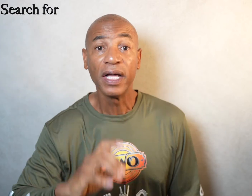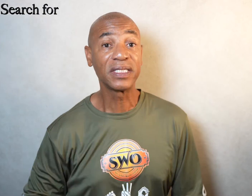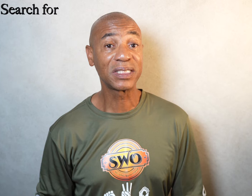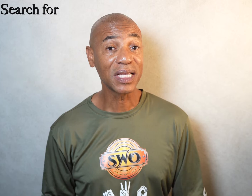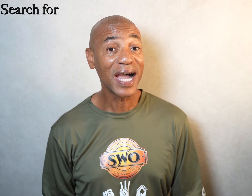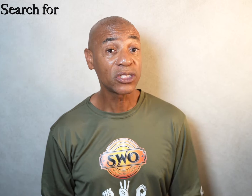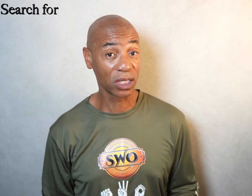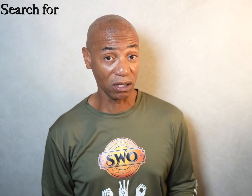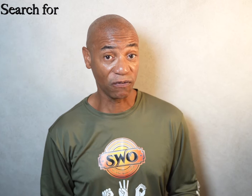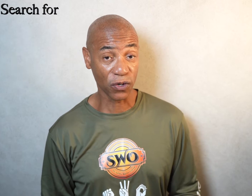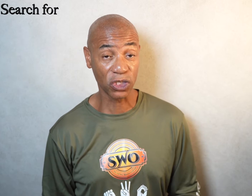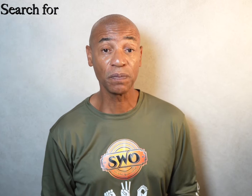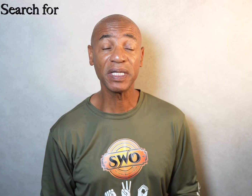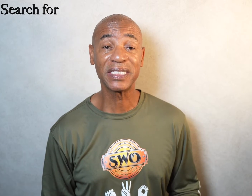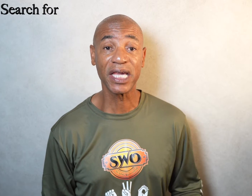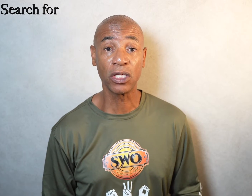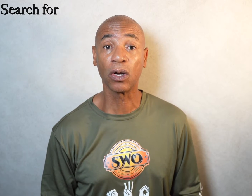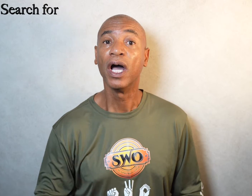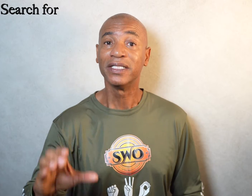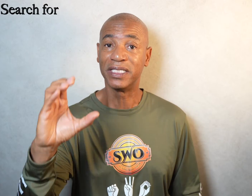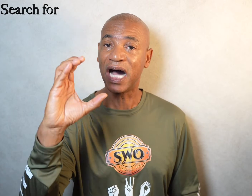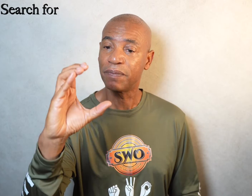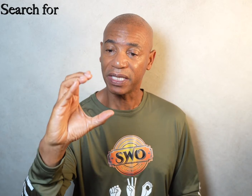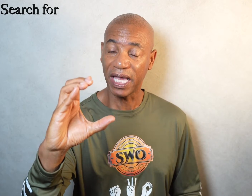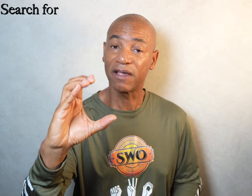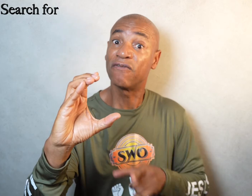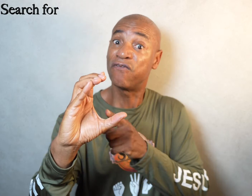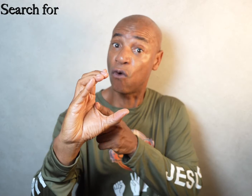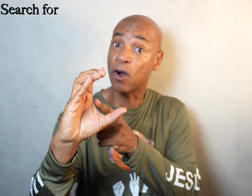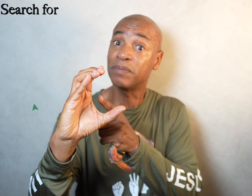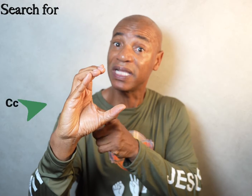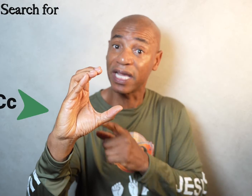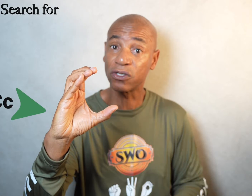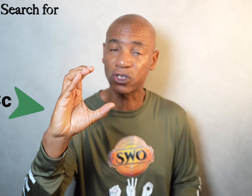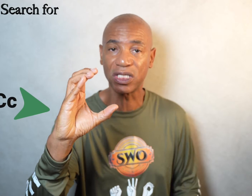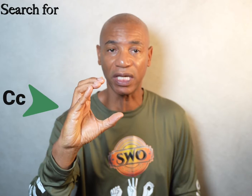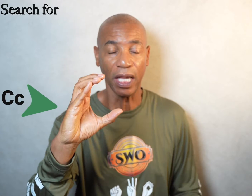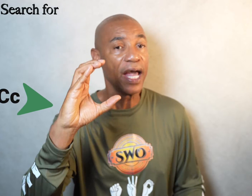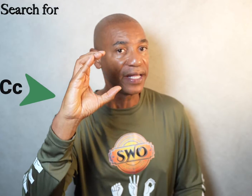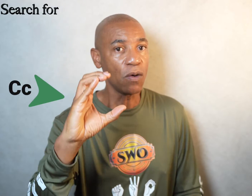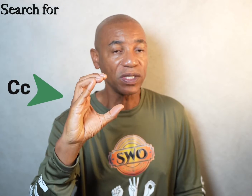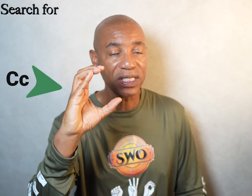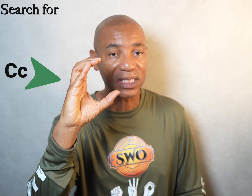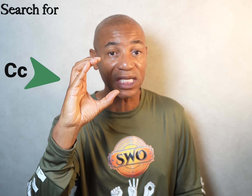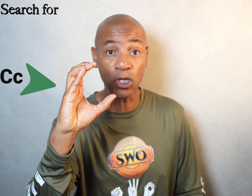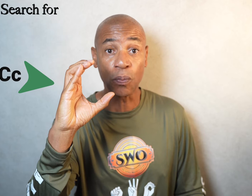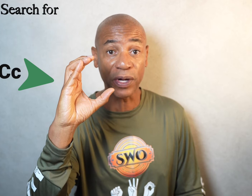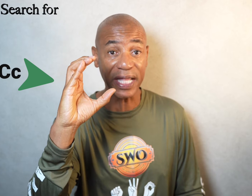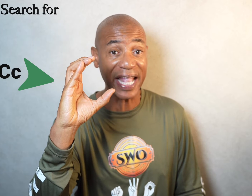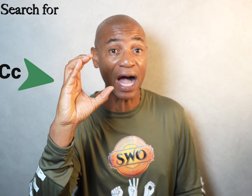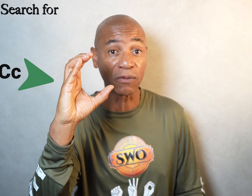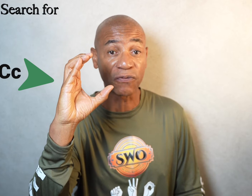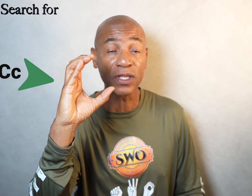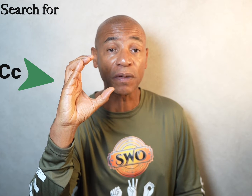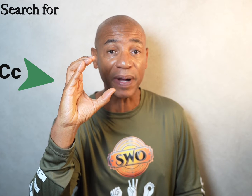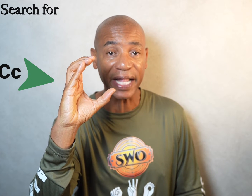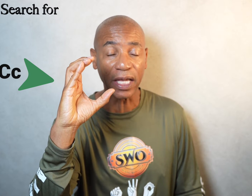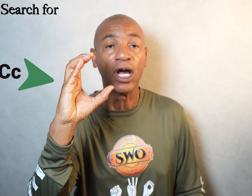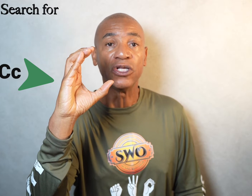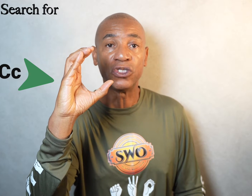To sign to look for, simply take your dominant hand, form the letter C. Now with the C, you'll bring that out in front of the body, do